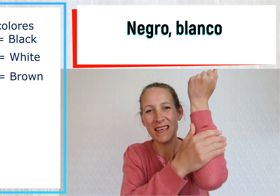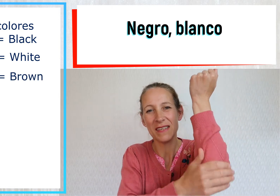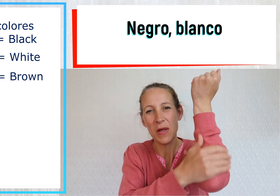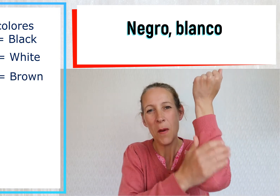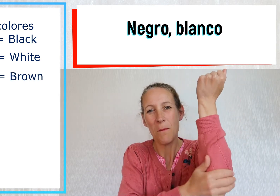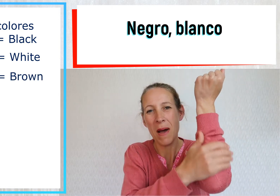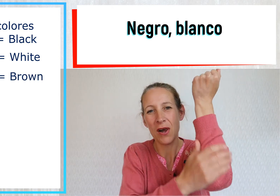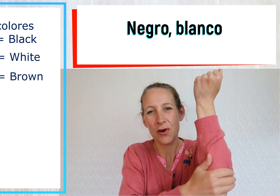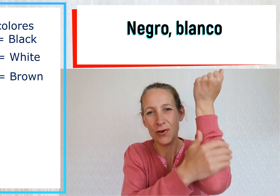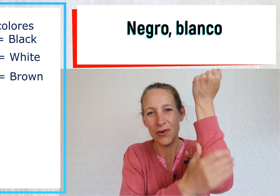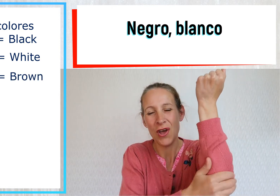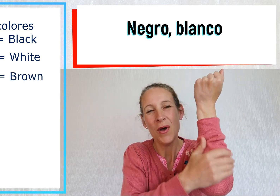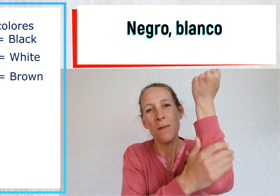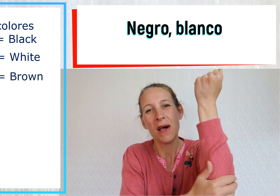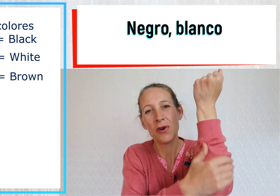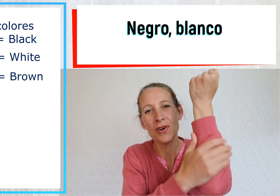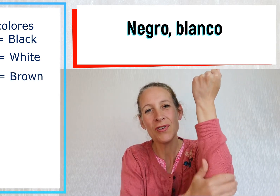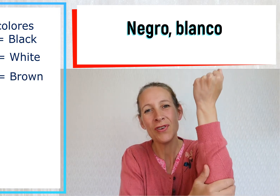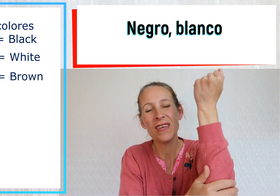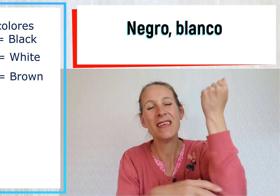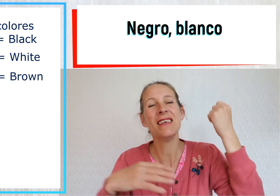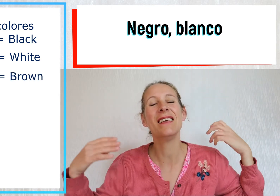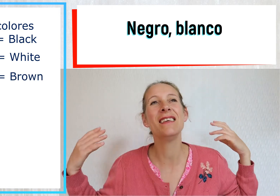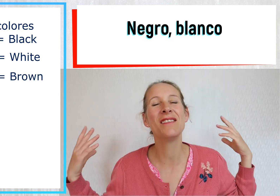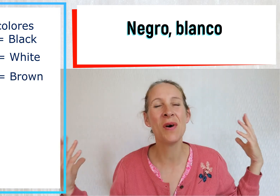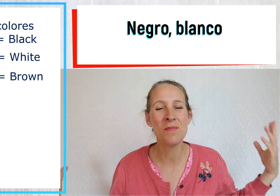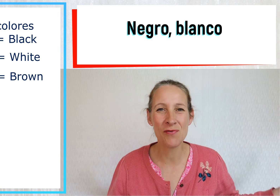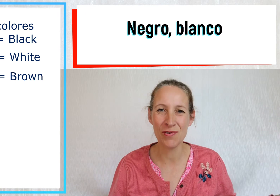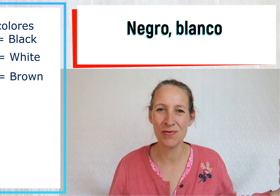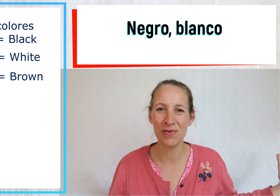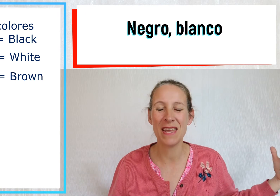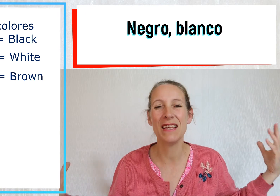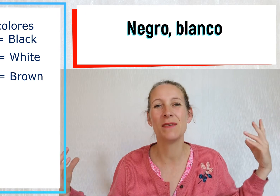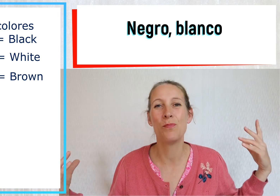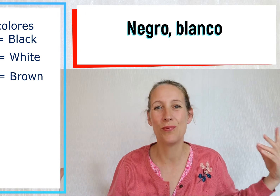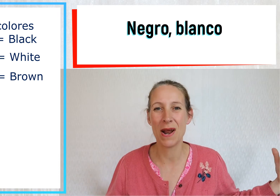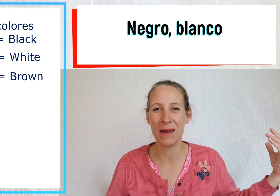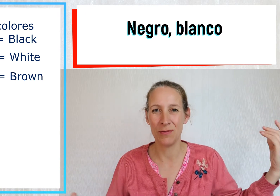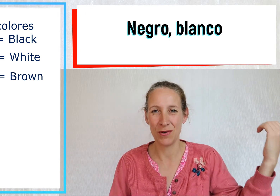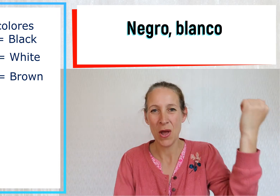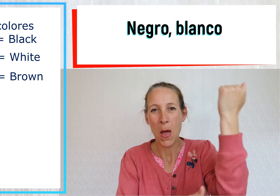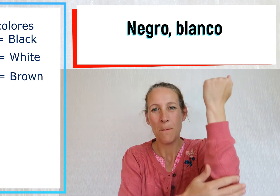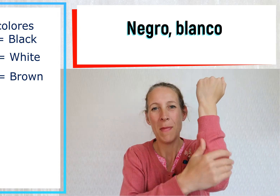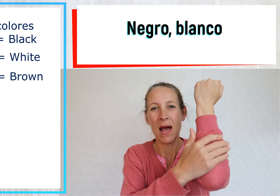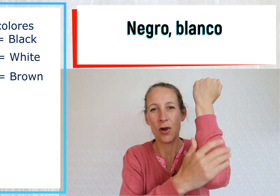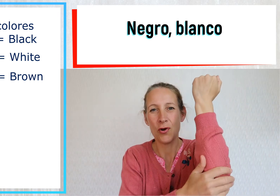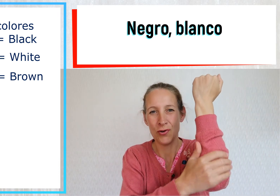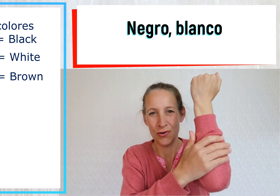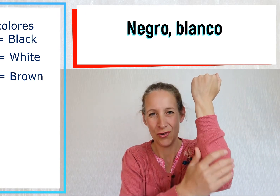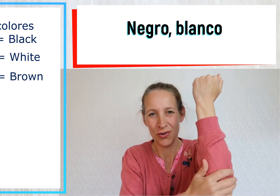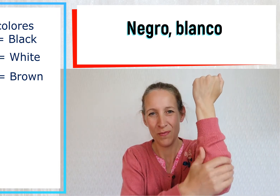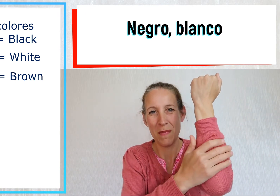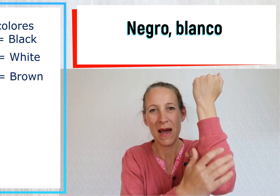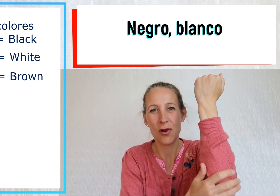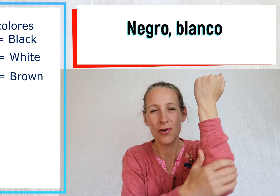this. Marron. Marron, it's not maroon, it's brown. Marron. Marron